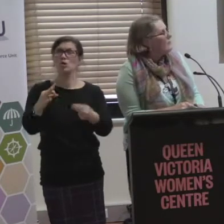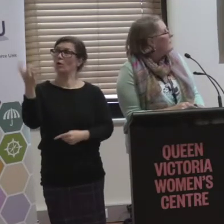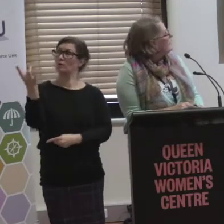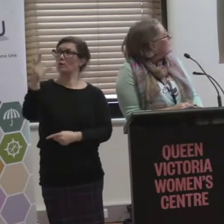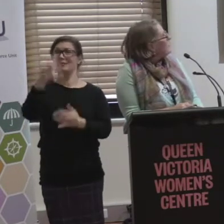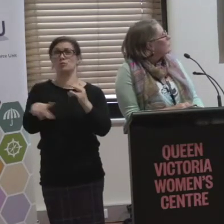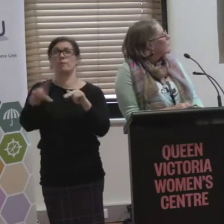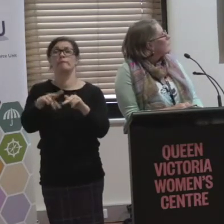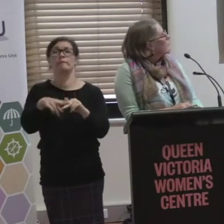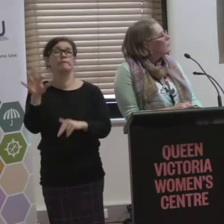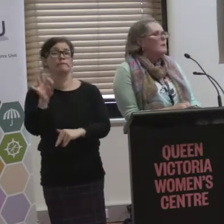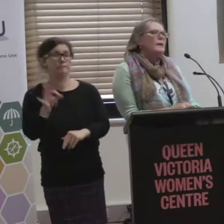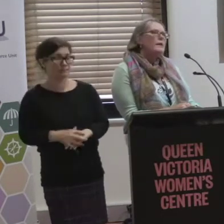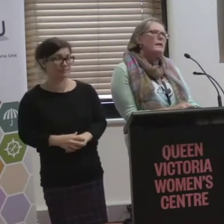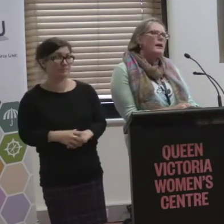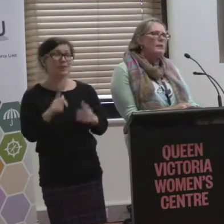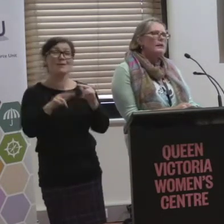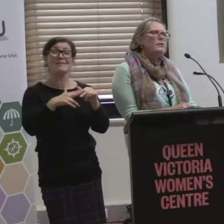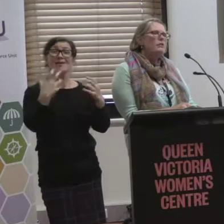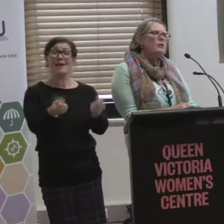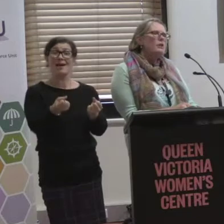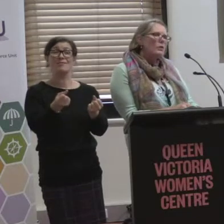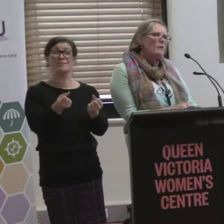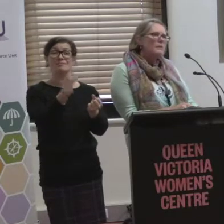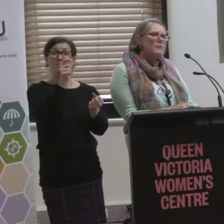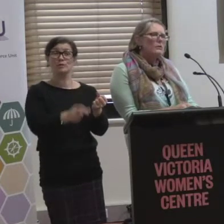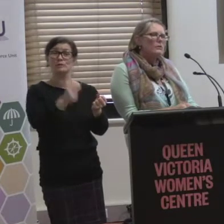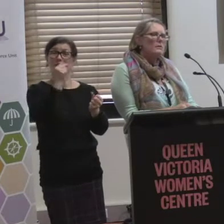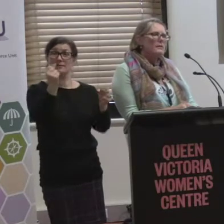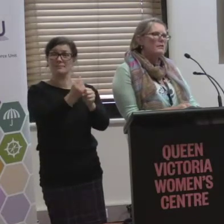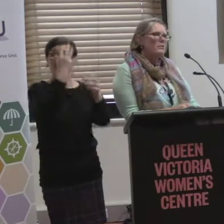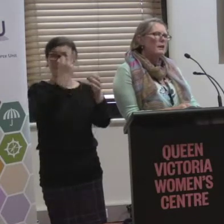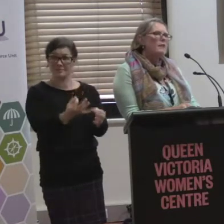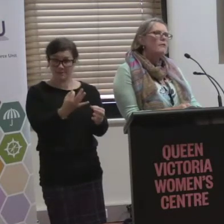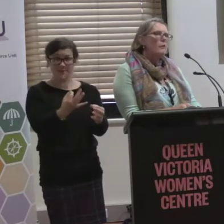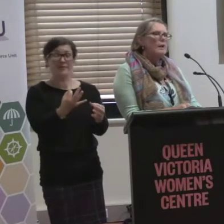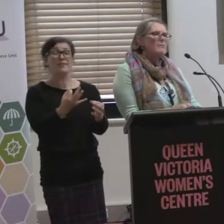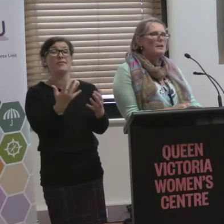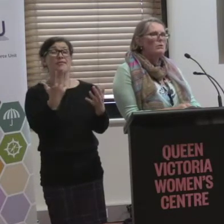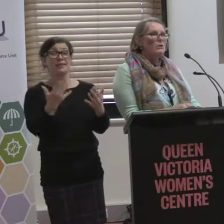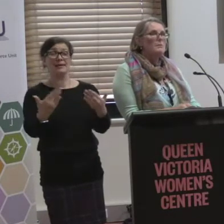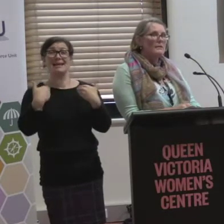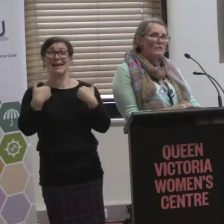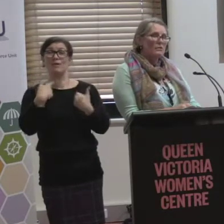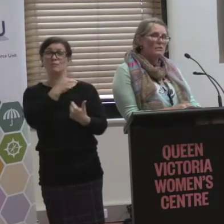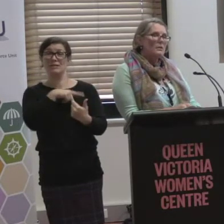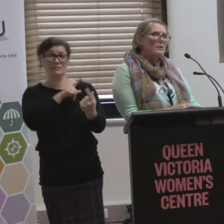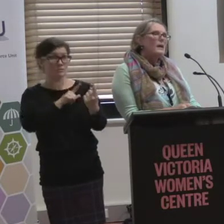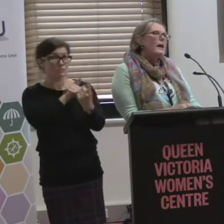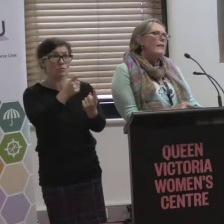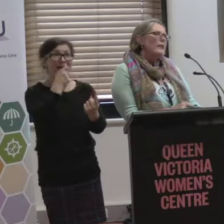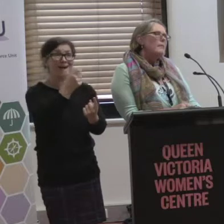If there is a medical treatment decision maker, then the health practitioner goes to the medical treatment decision maker for that medical treatment